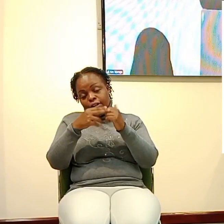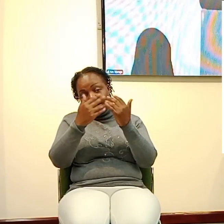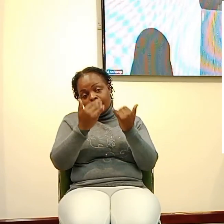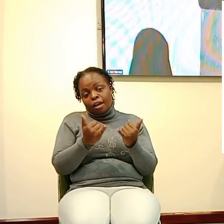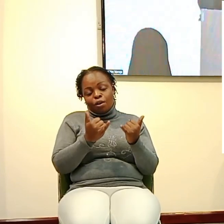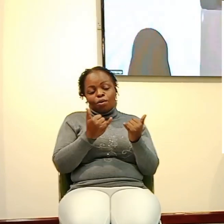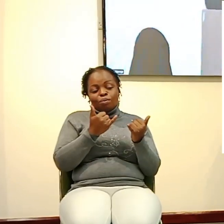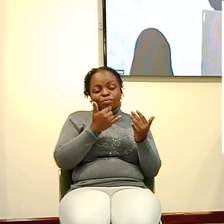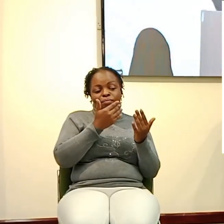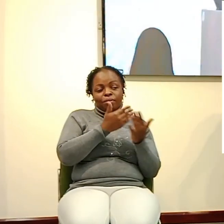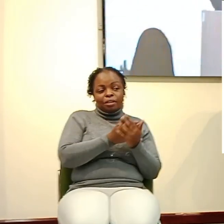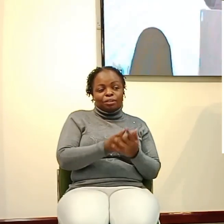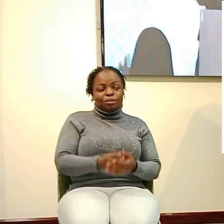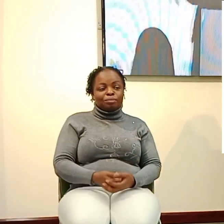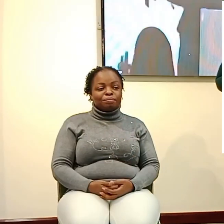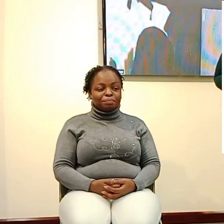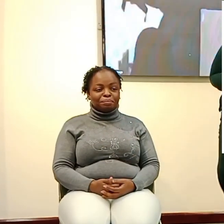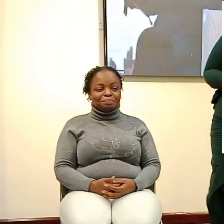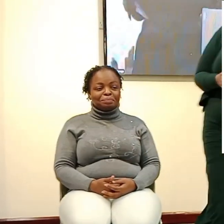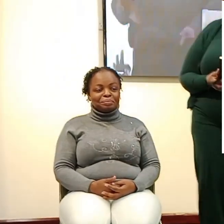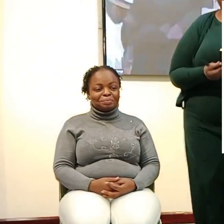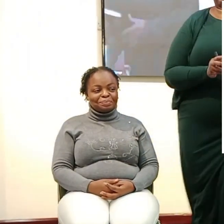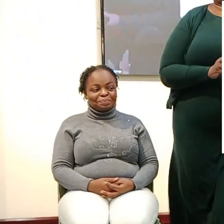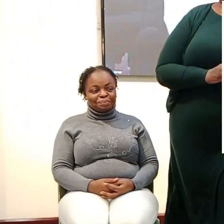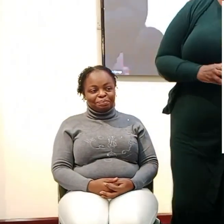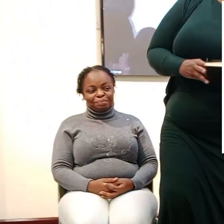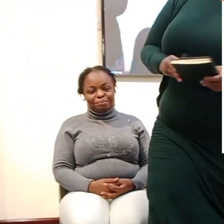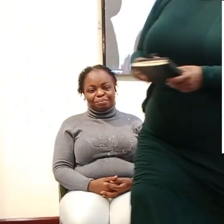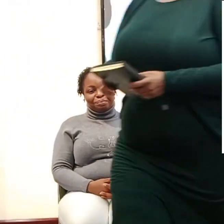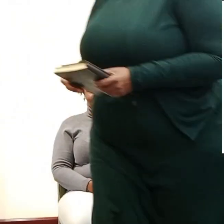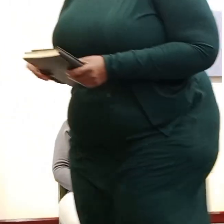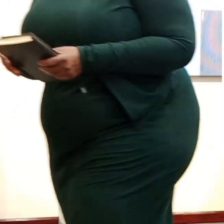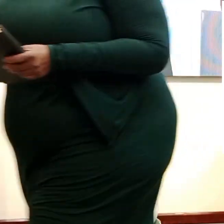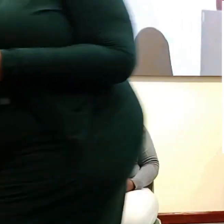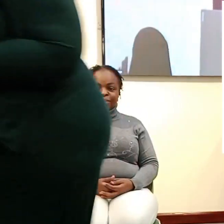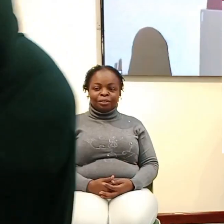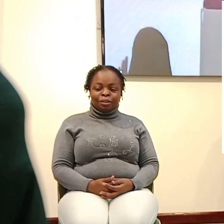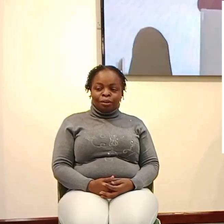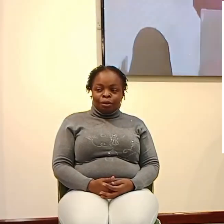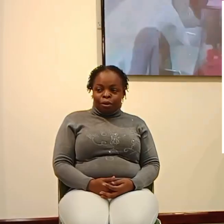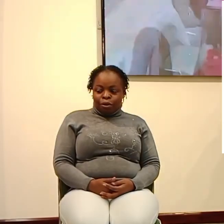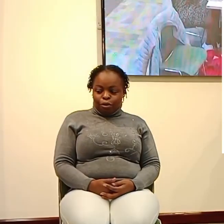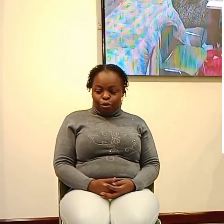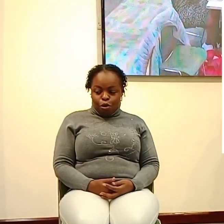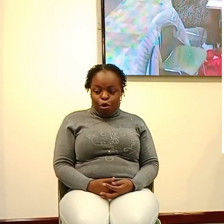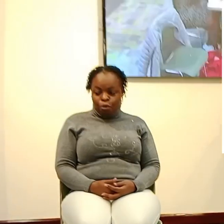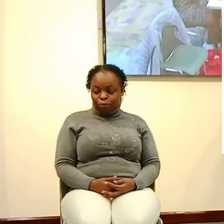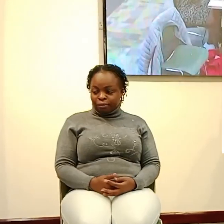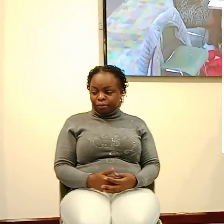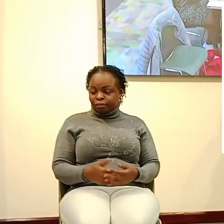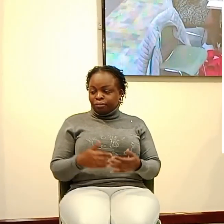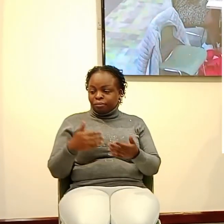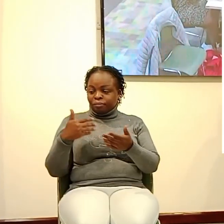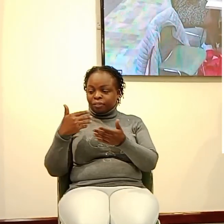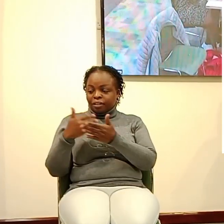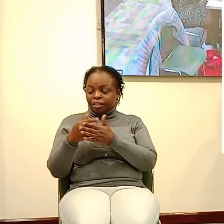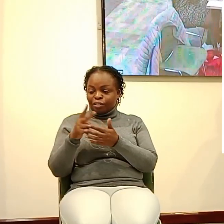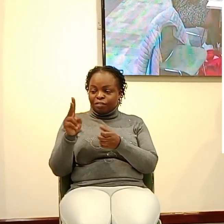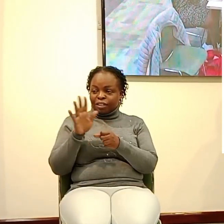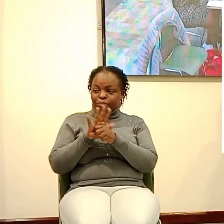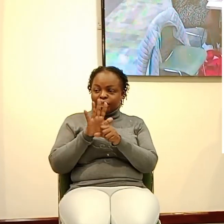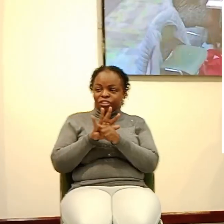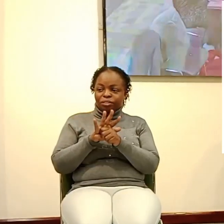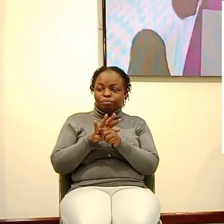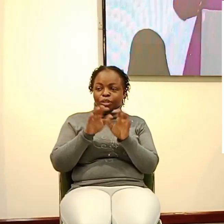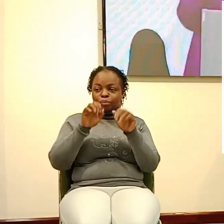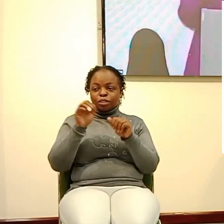Thank you. Thank you very much, Daisy. The honest truth is that I can listen to her the whole day, because she's an absolutely brilliant woman